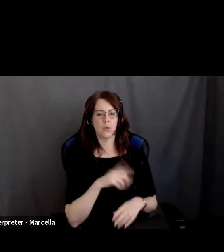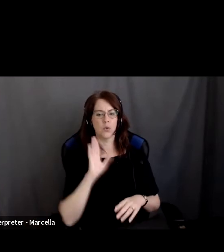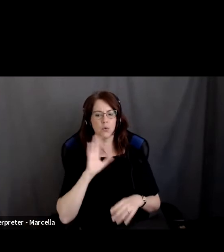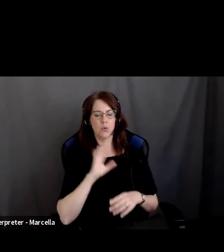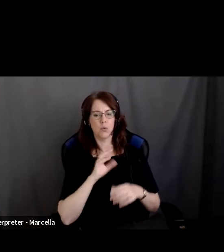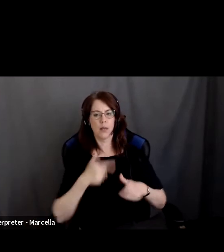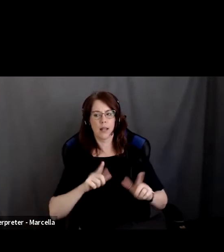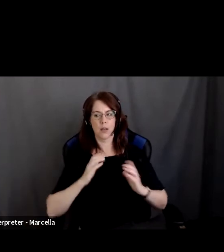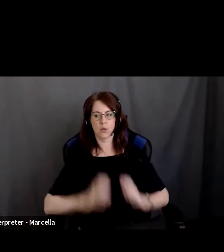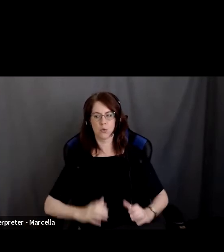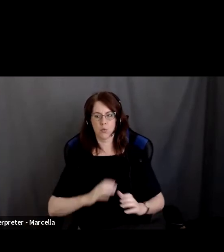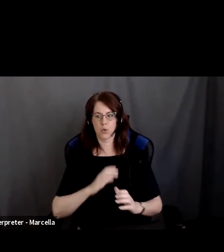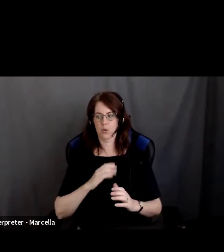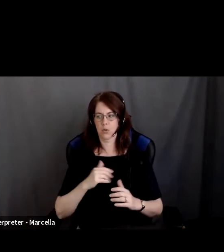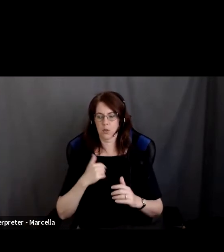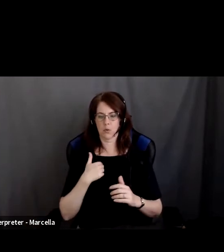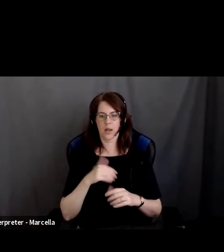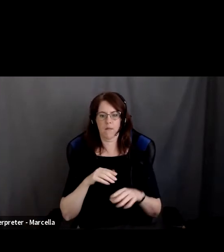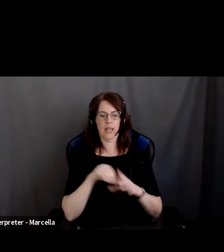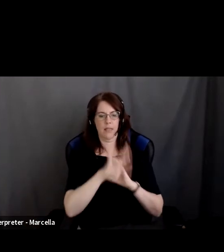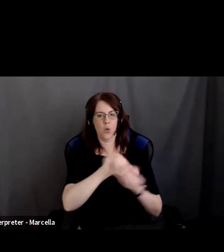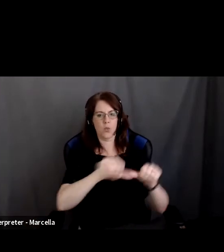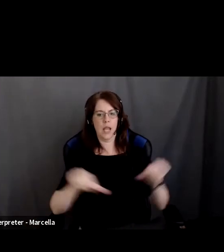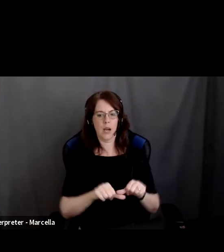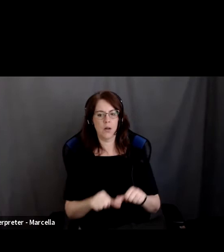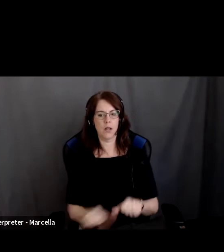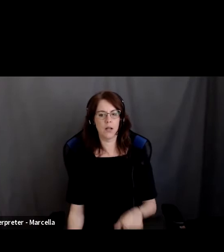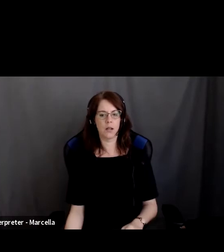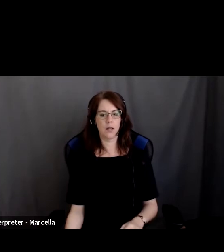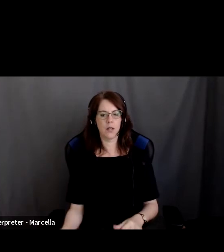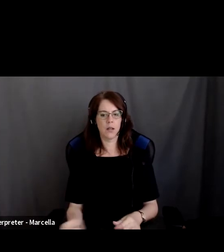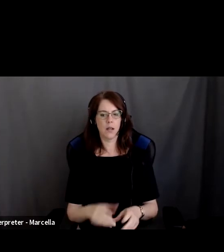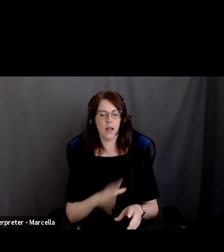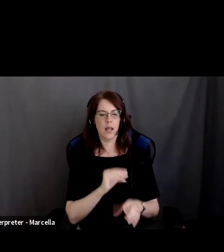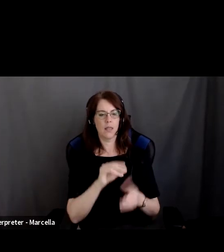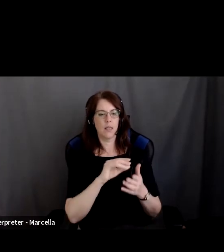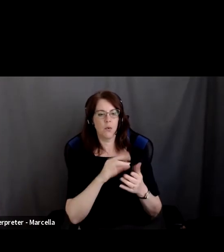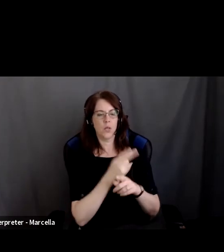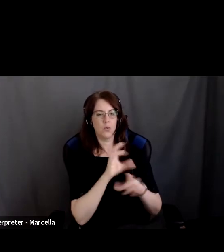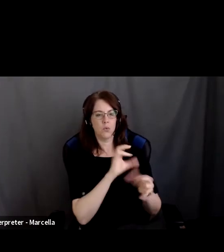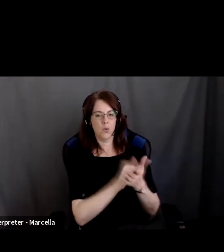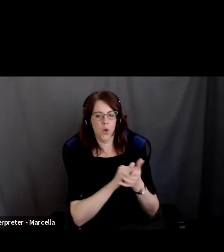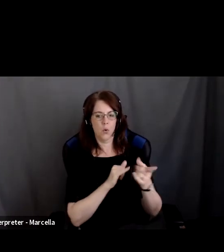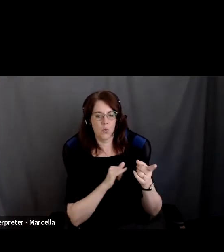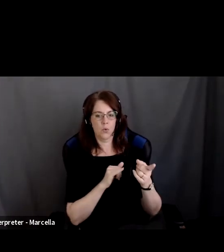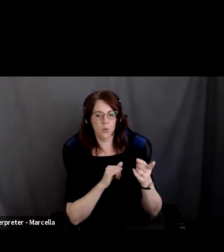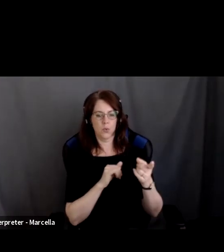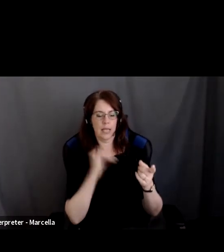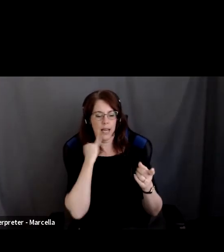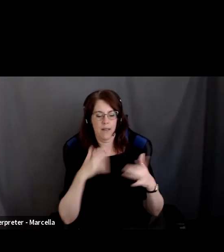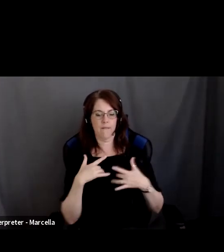consumers that we have in those areas, and we do like if an event